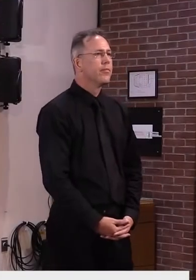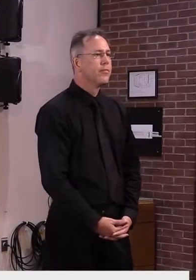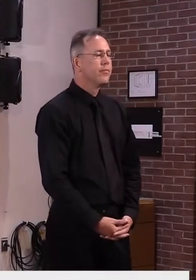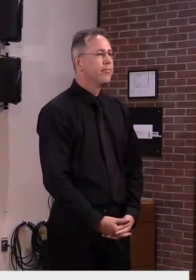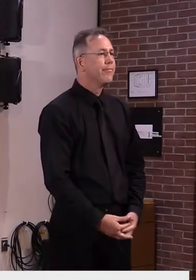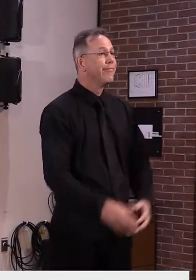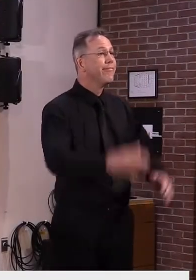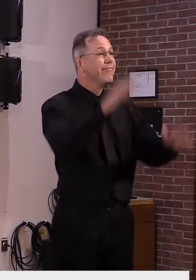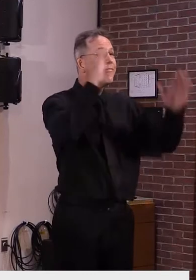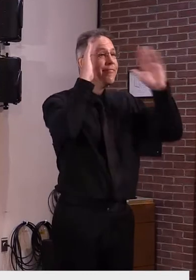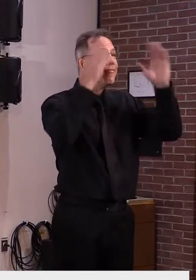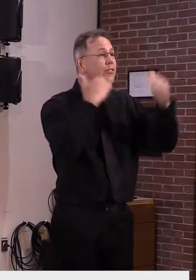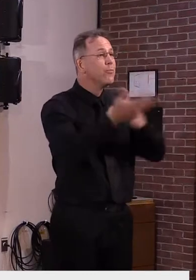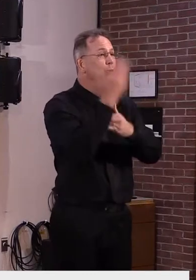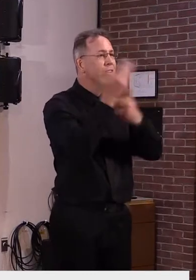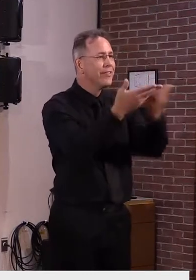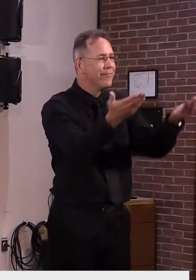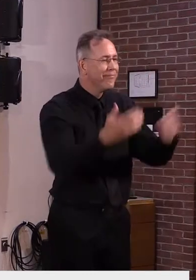Good morning, everyone.